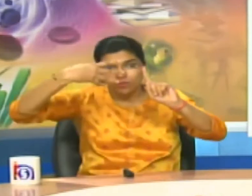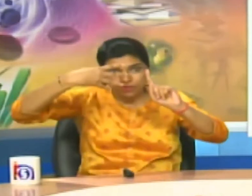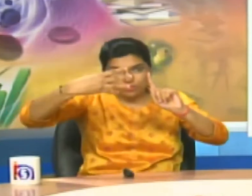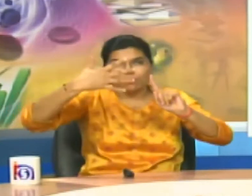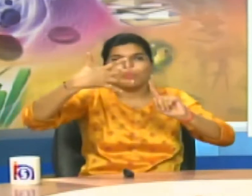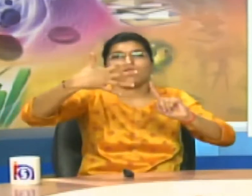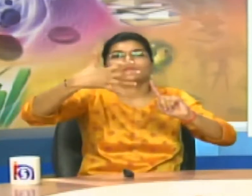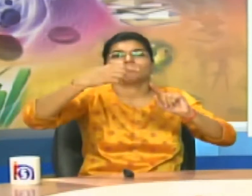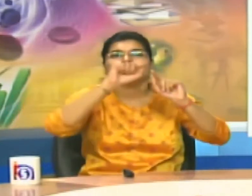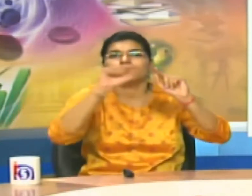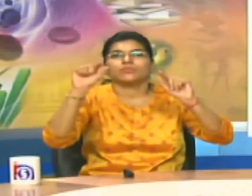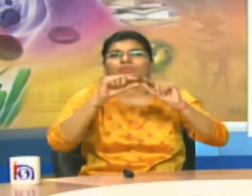vertical columns.